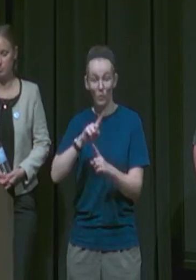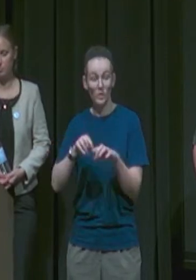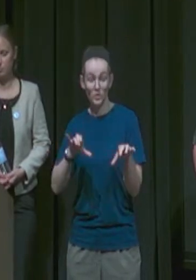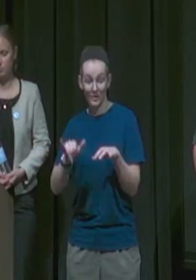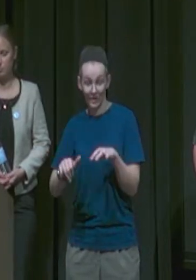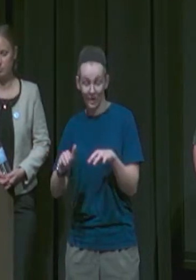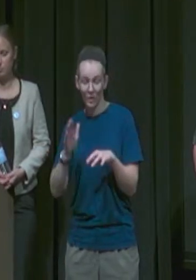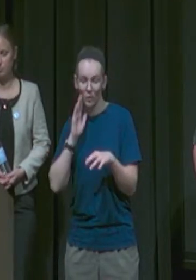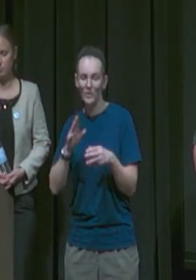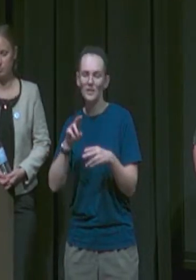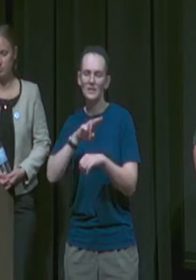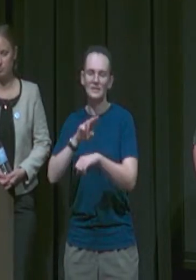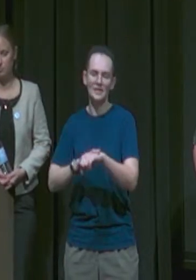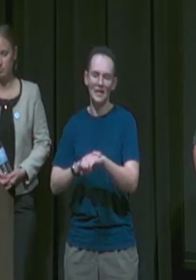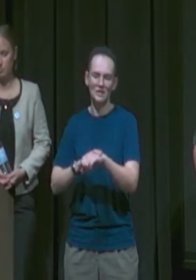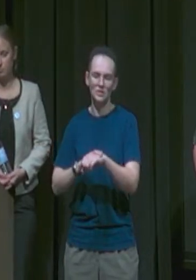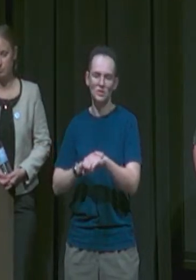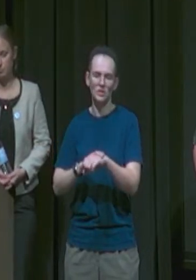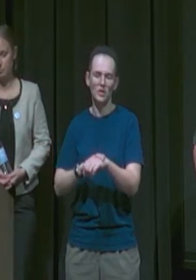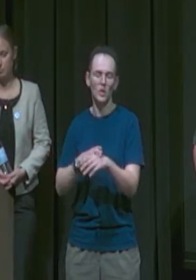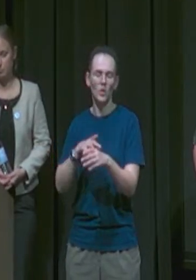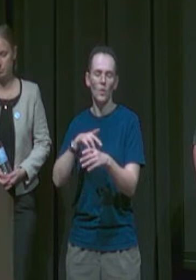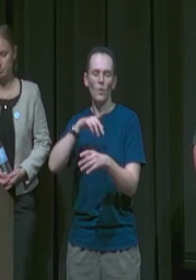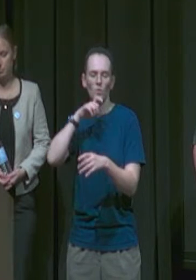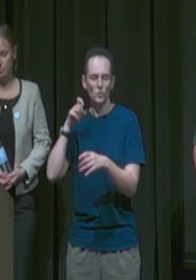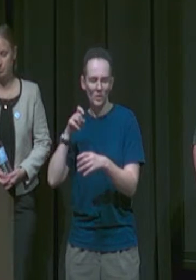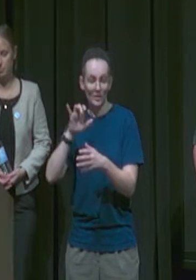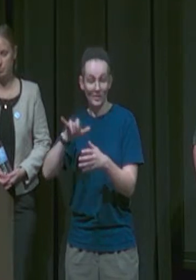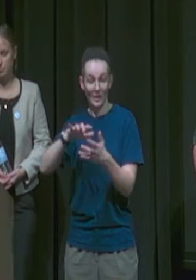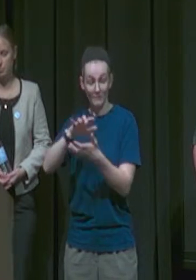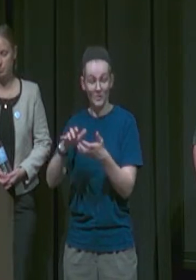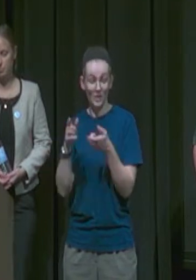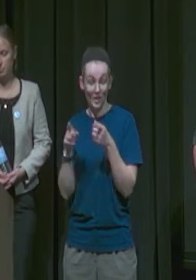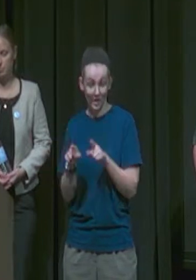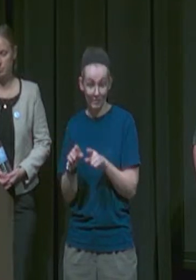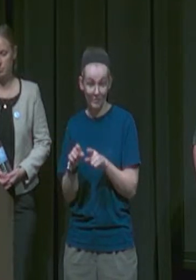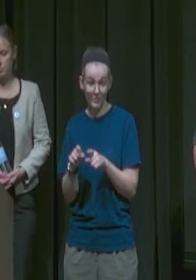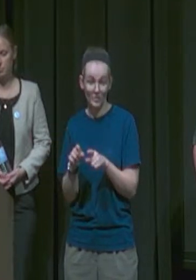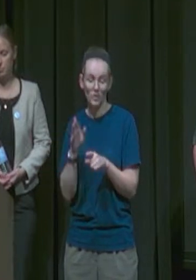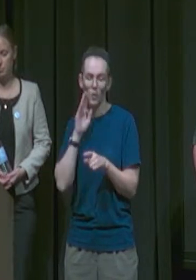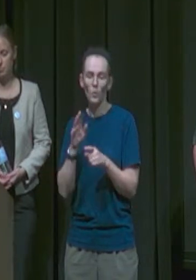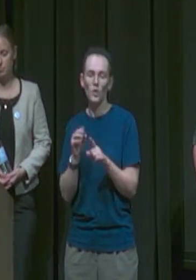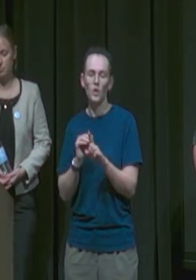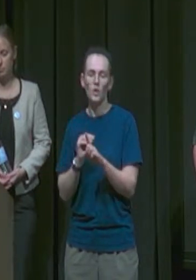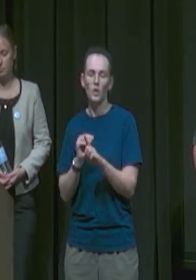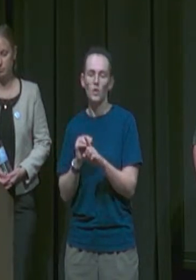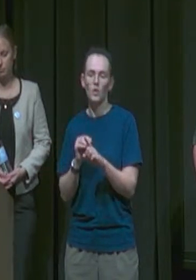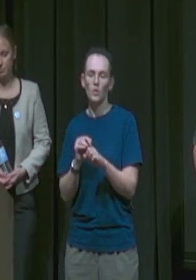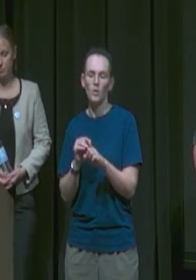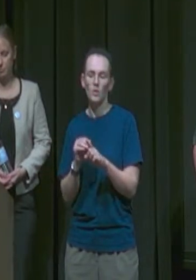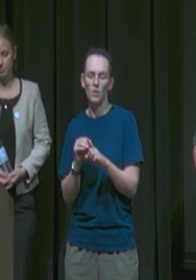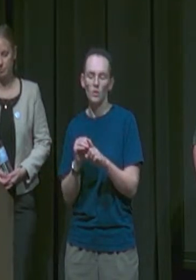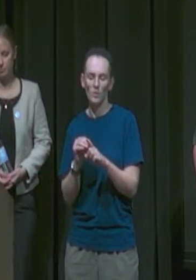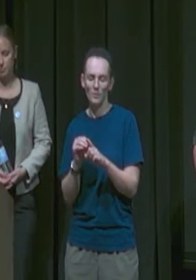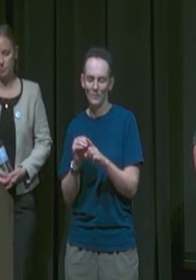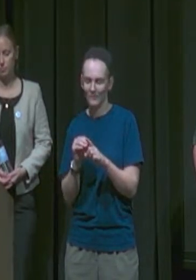that, it's going to kind of naturally dewater. This mixing that happens, it brings to the